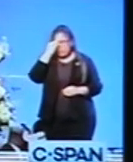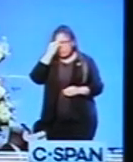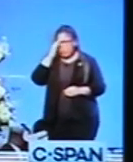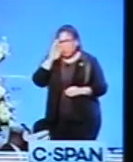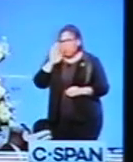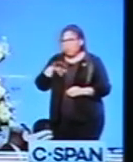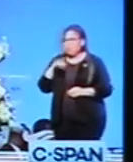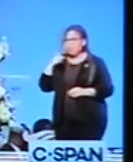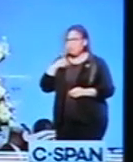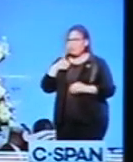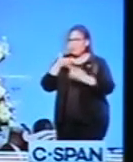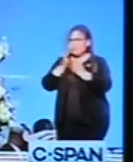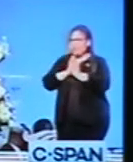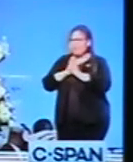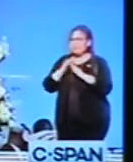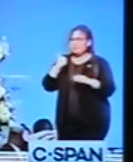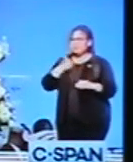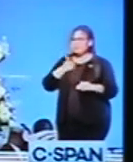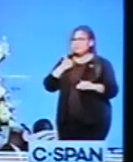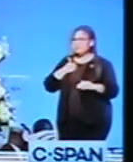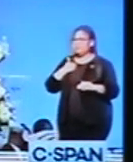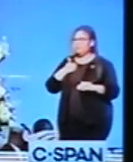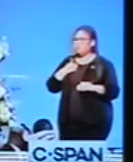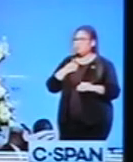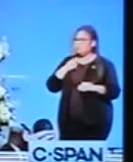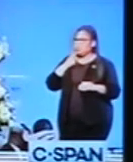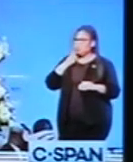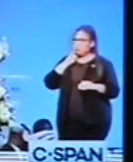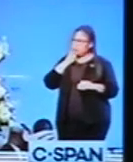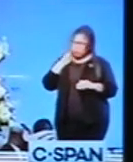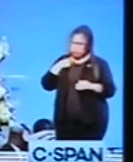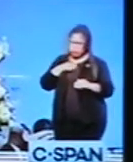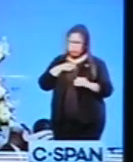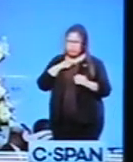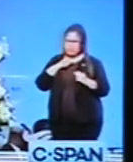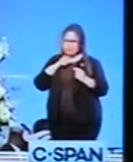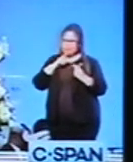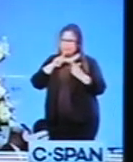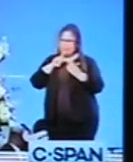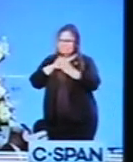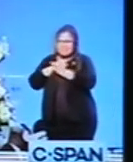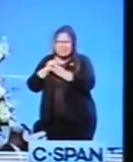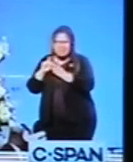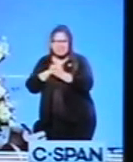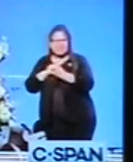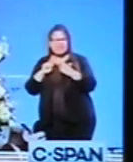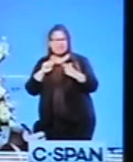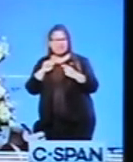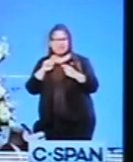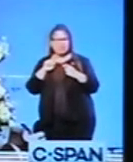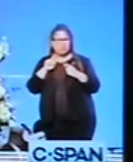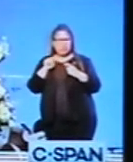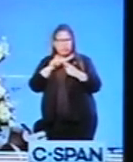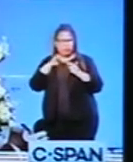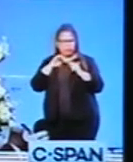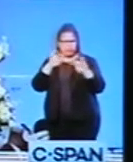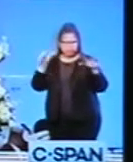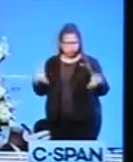we ask ourselves who we meet and who we come in encounter with in life.